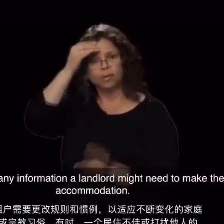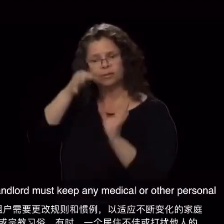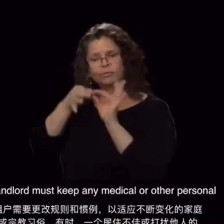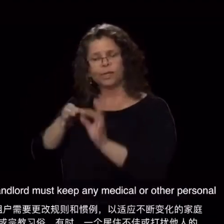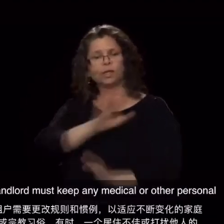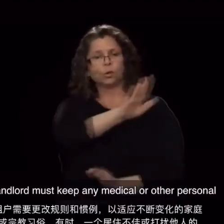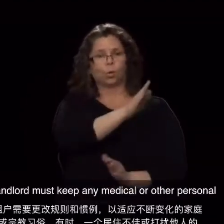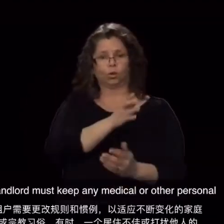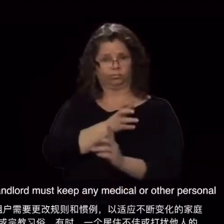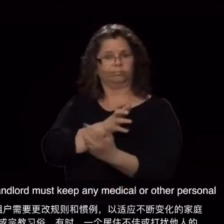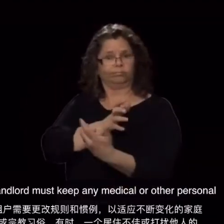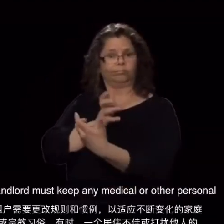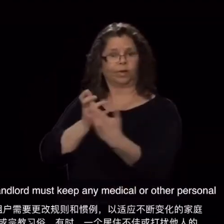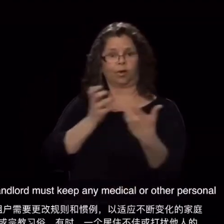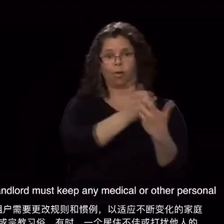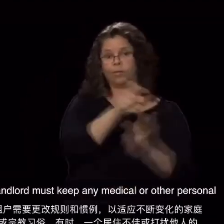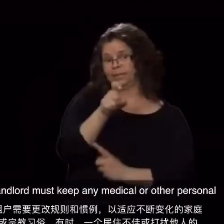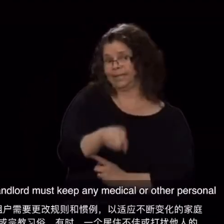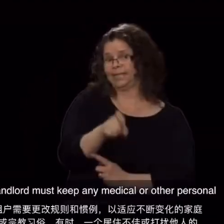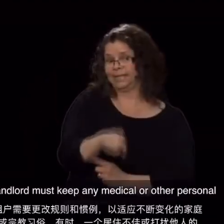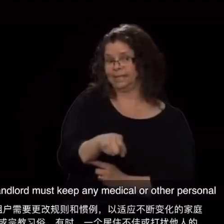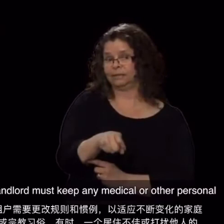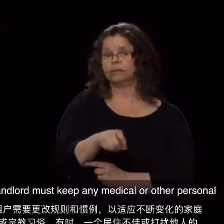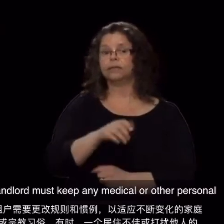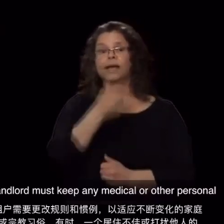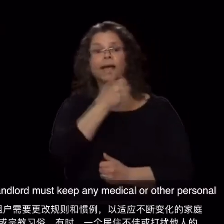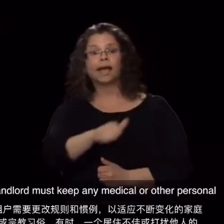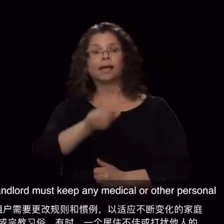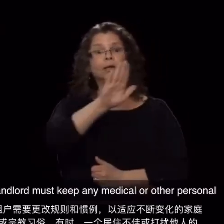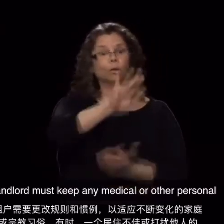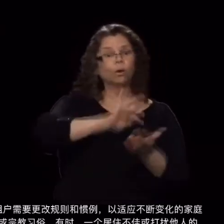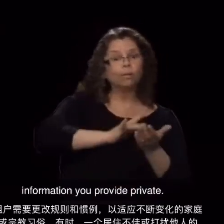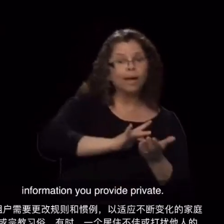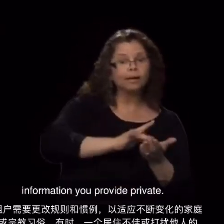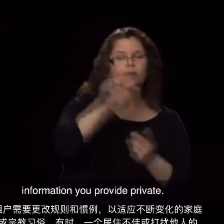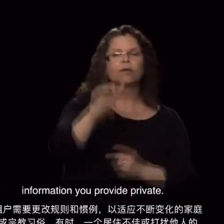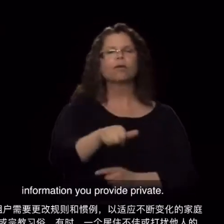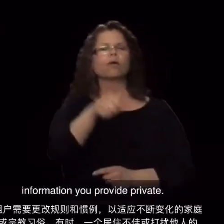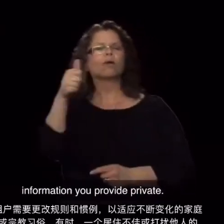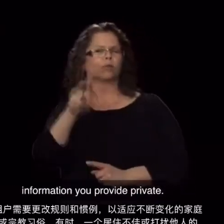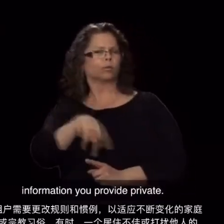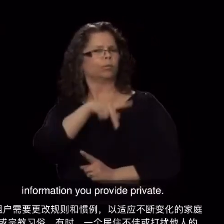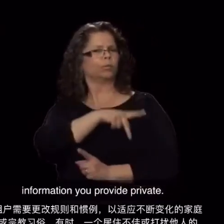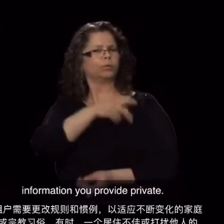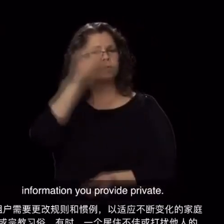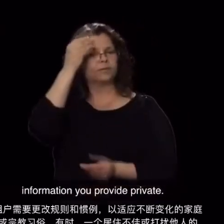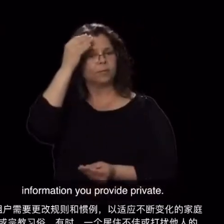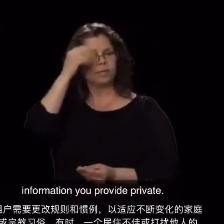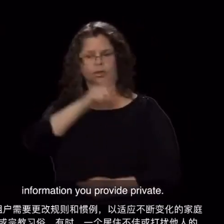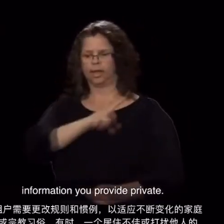Your landlord must keep any medical or other personal information you provide